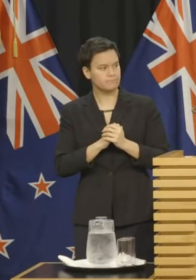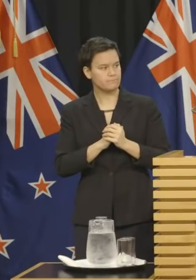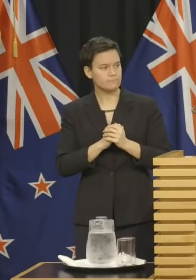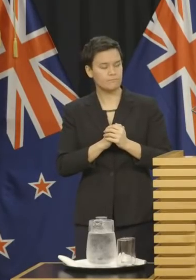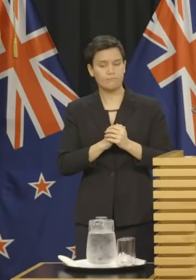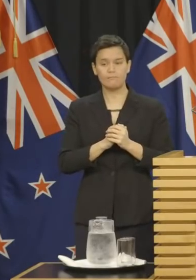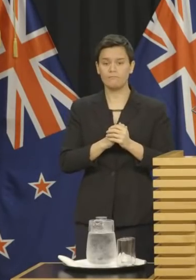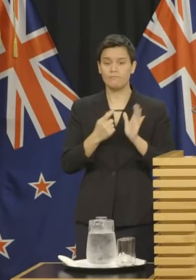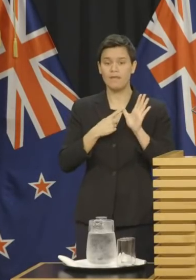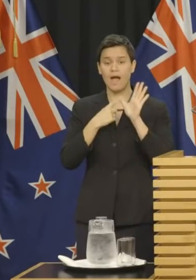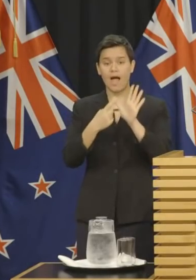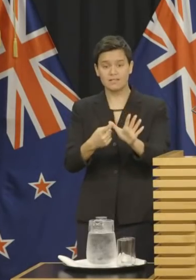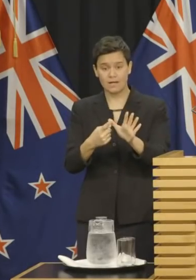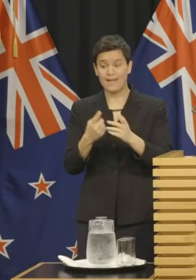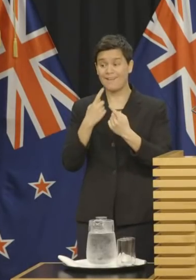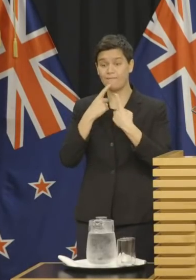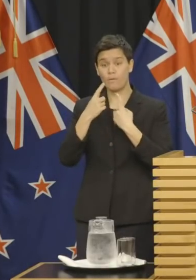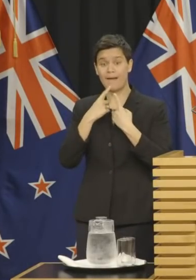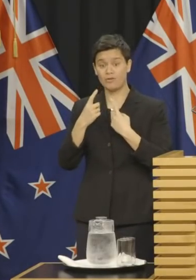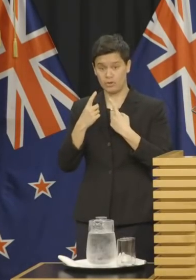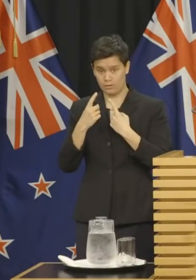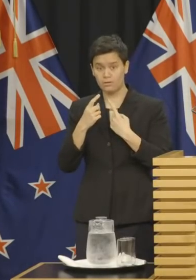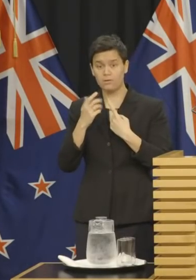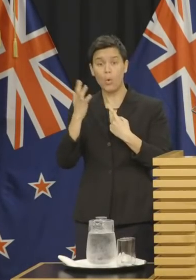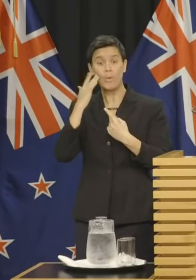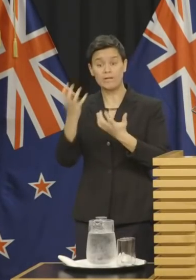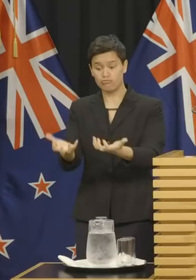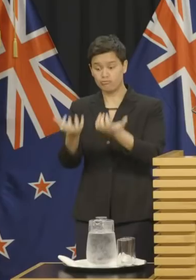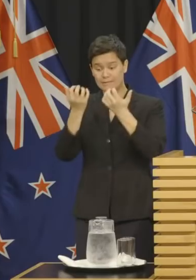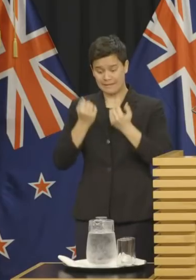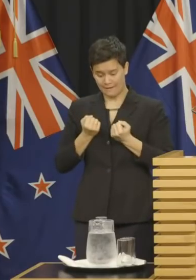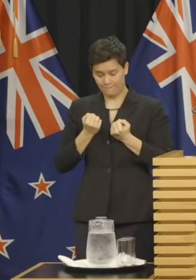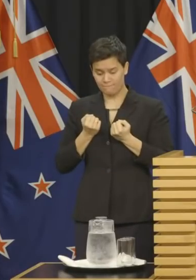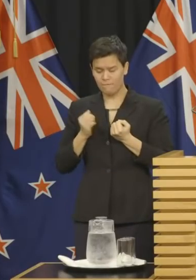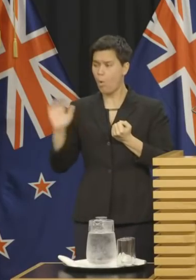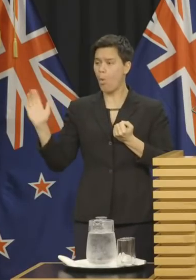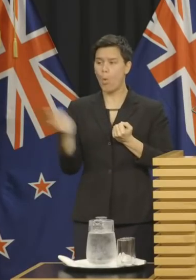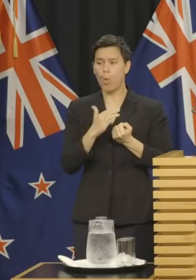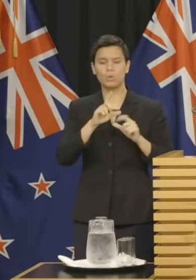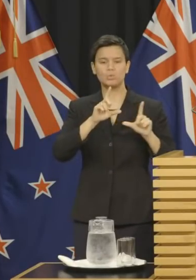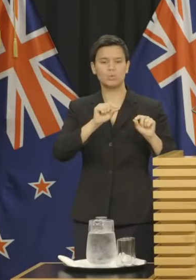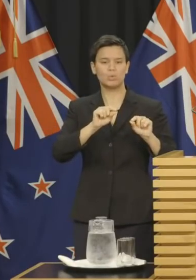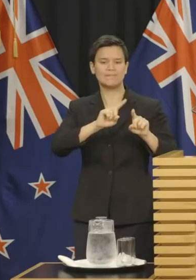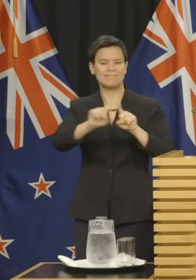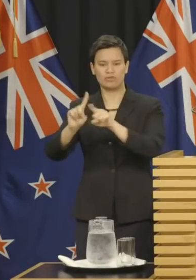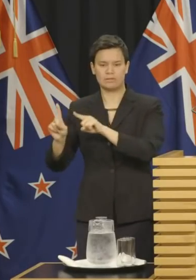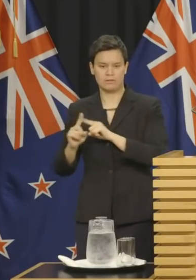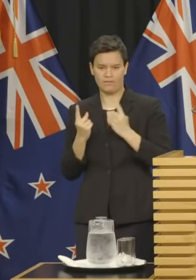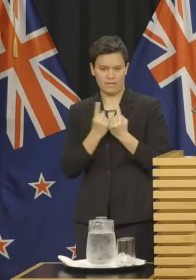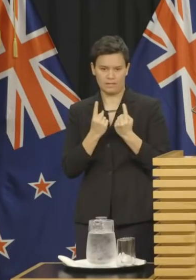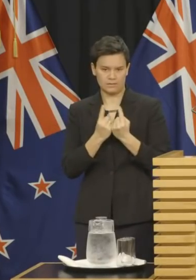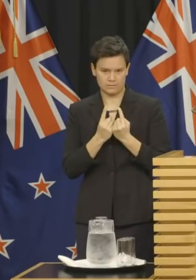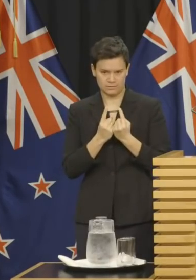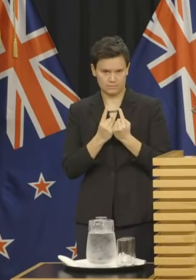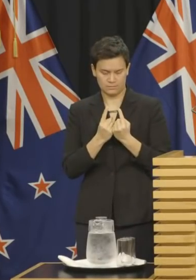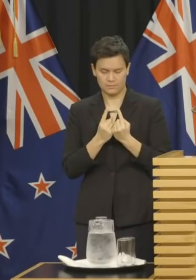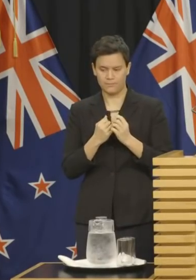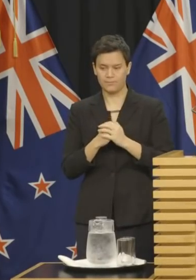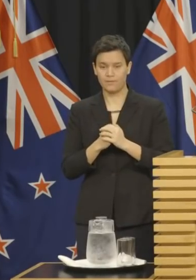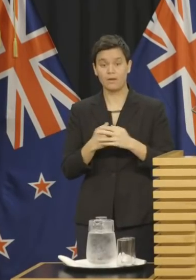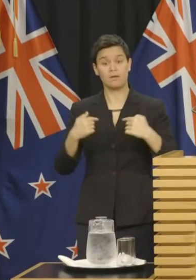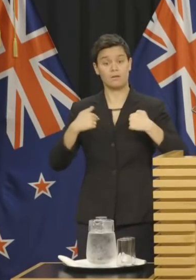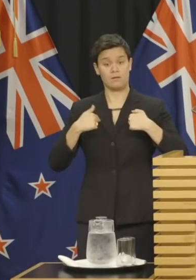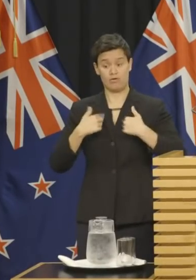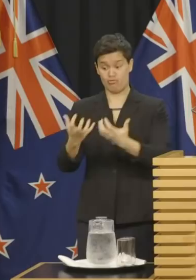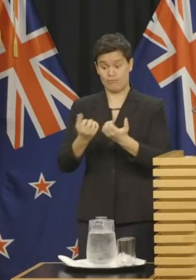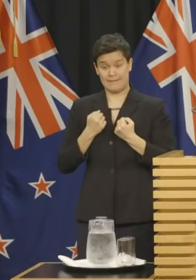to handle information that is provided to us in our own way. You'll see that there are clear differences in the way that that I chose